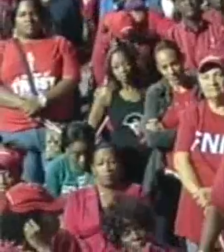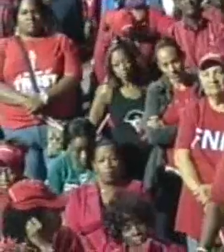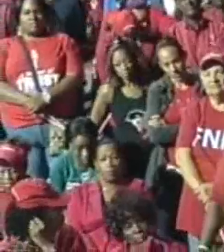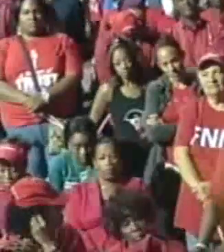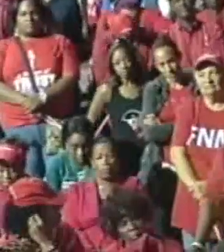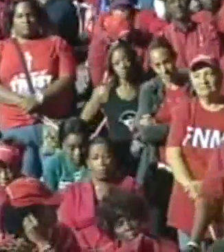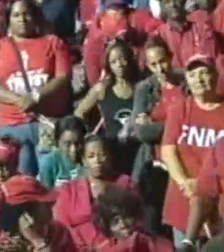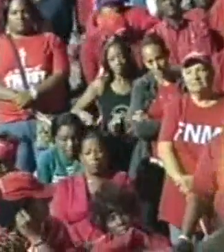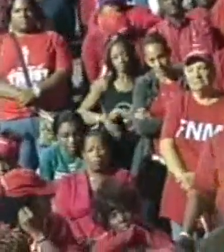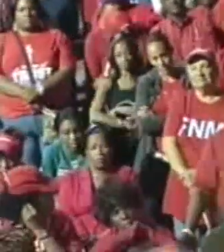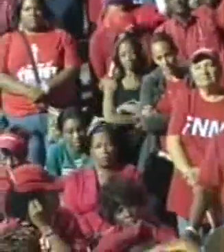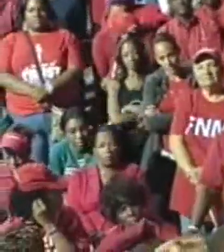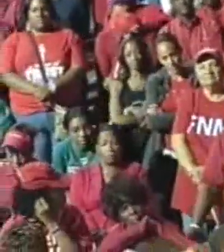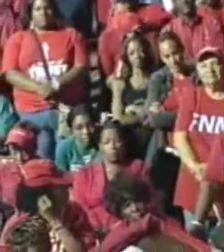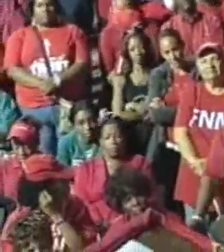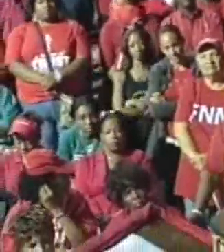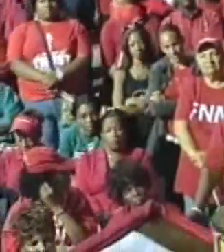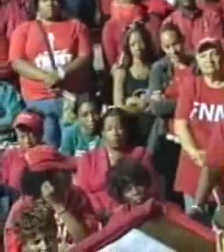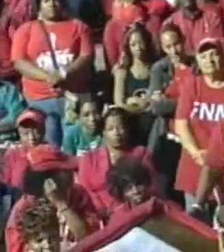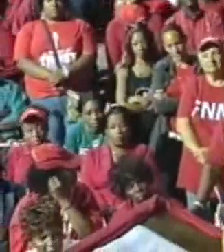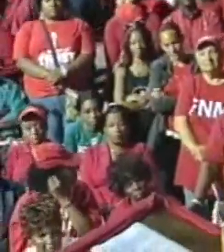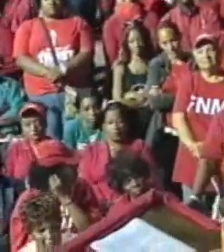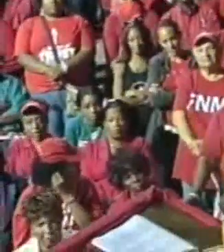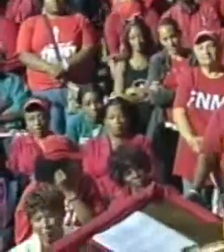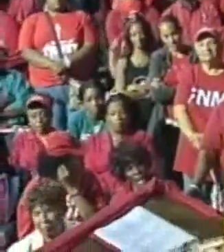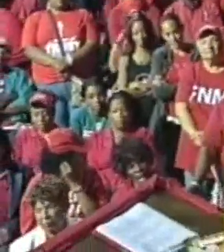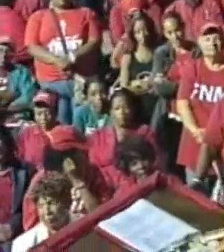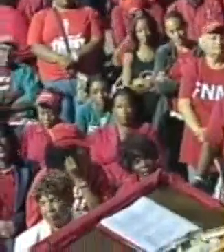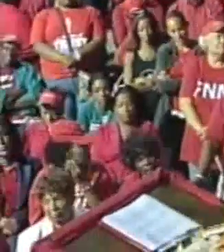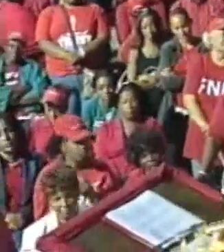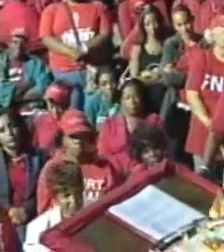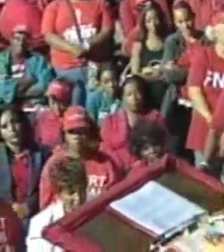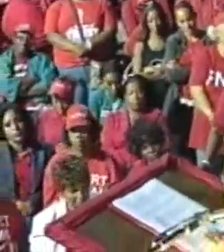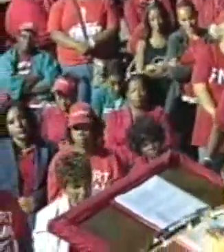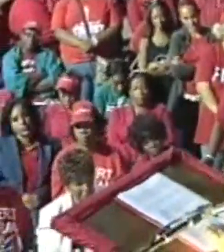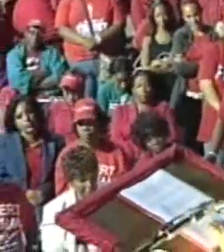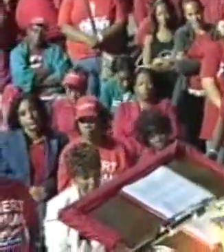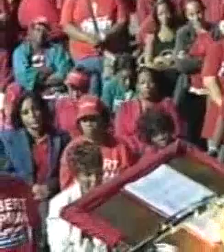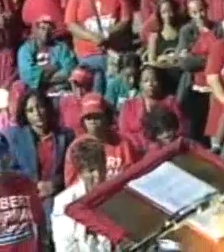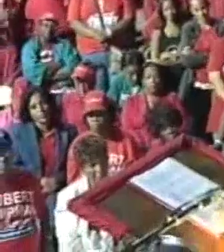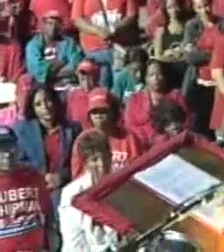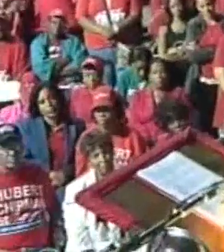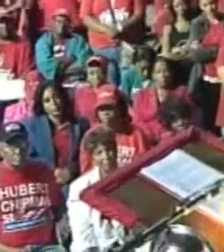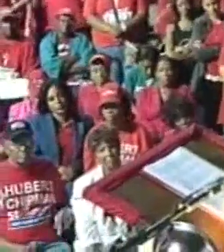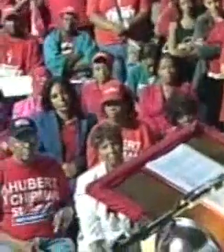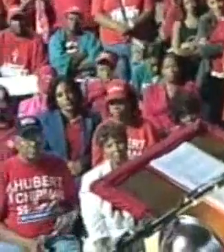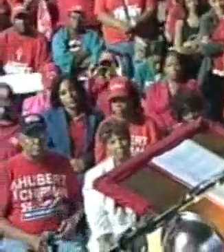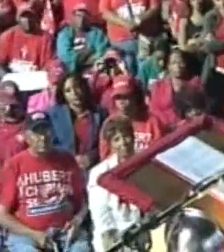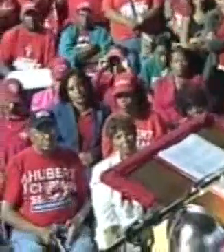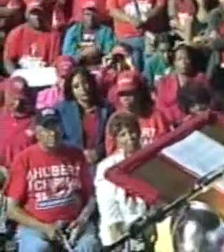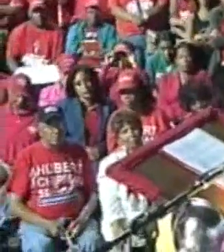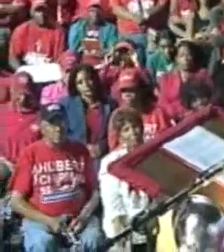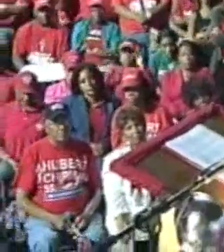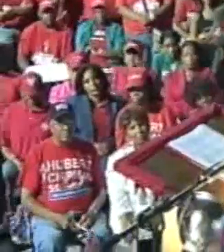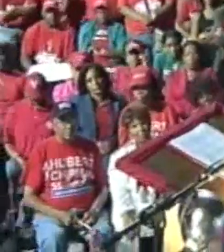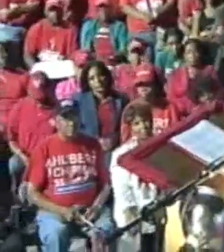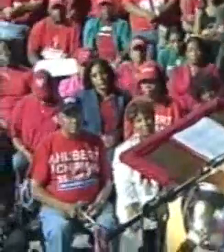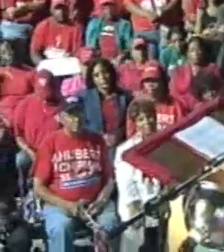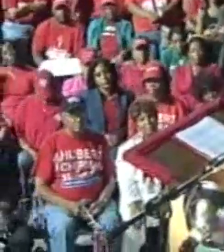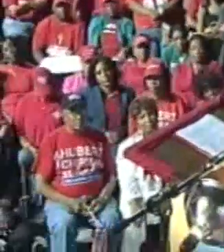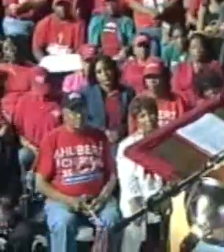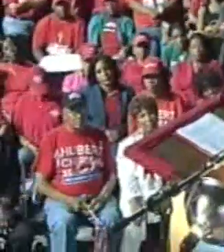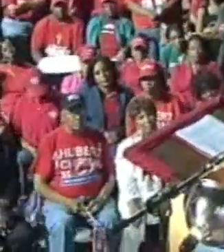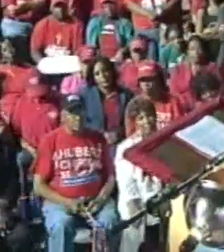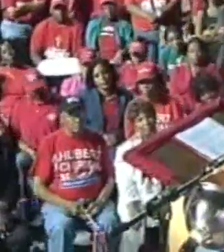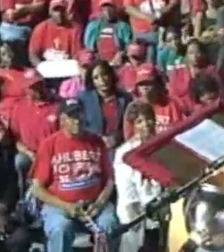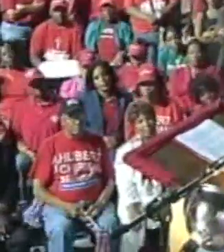conviction to remain in prison for the rest of their natural lives. We've now done the remand court up here in Fox Hill, and fewer of